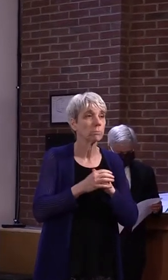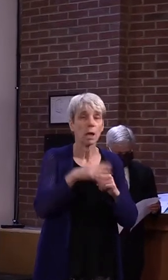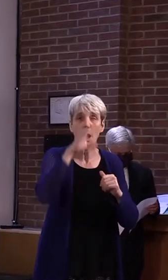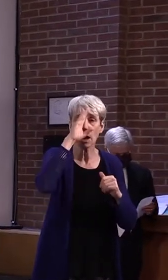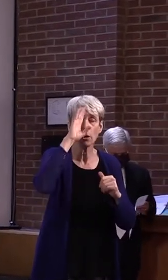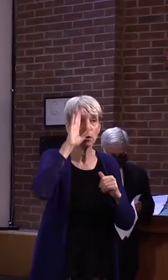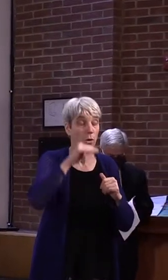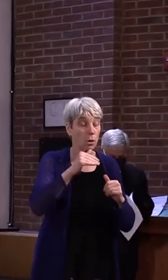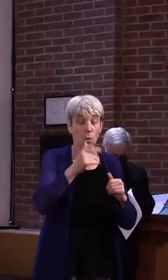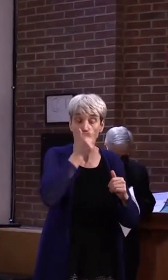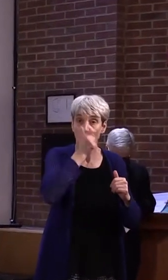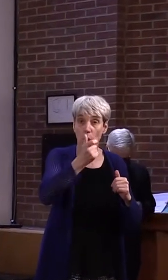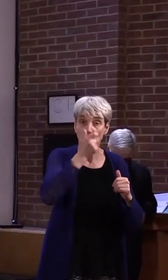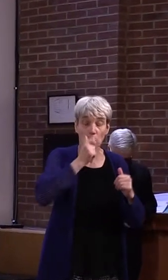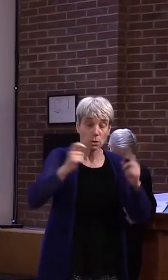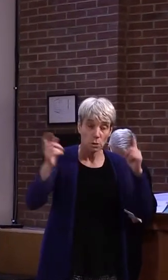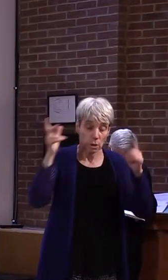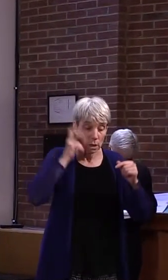with the onslaught.